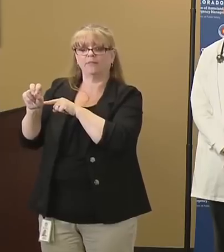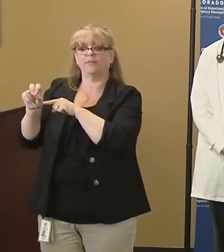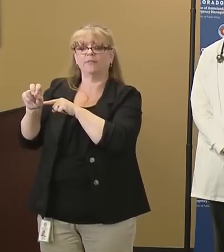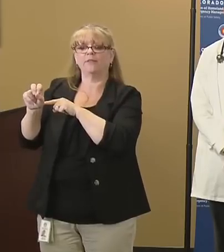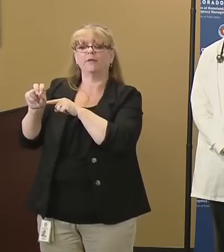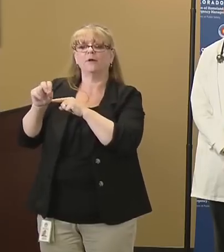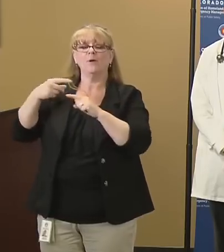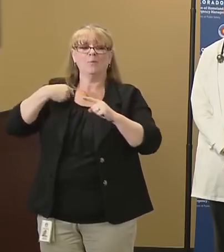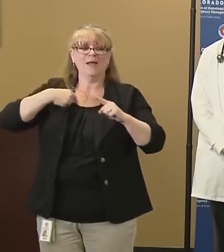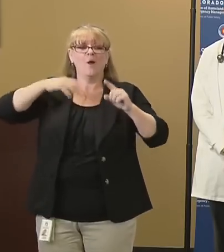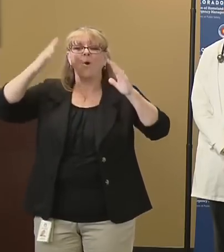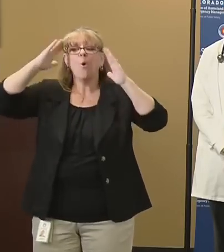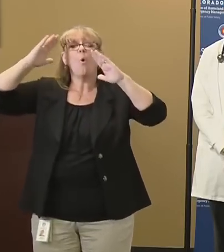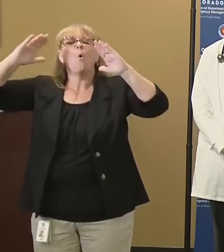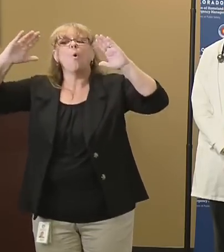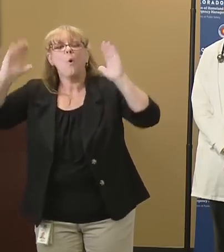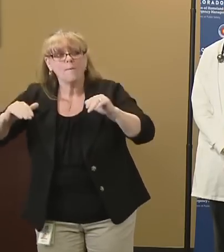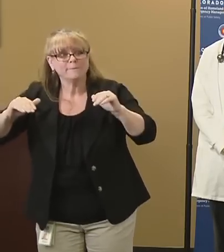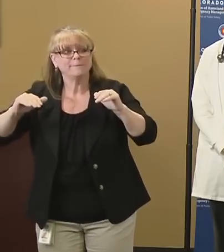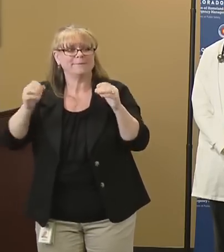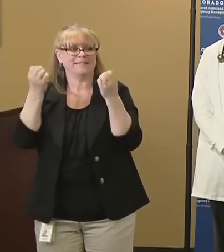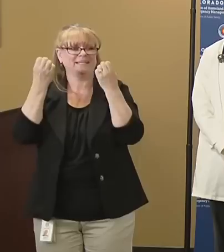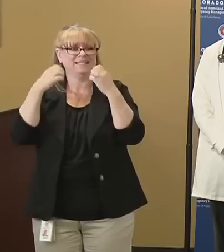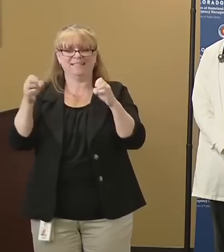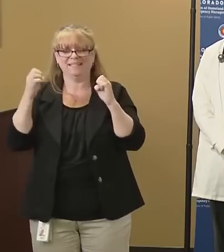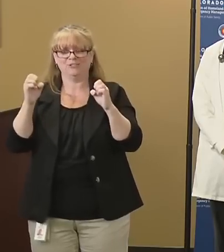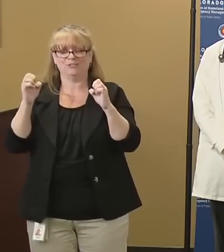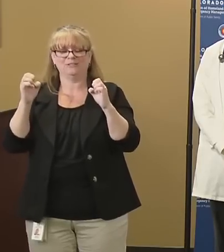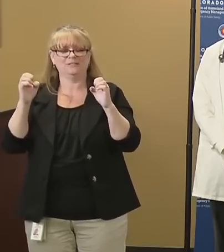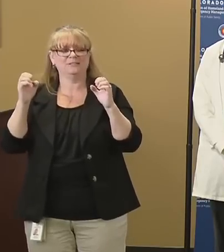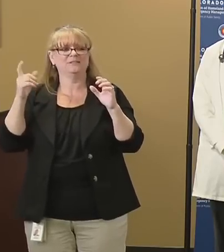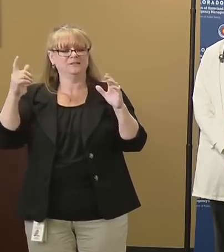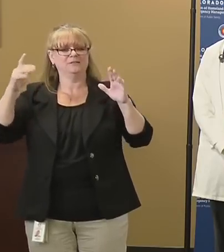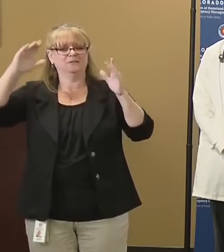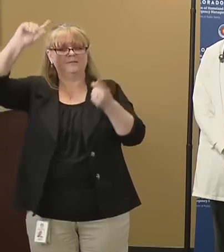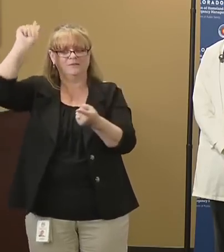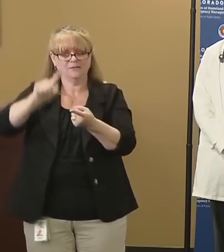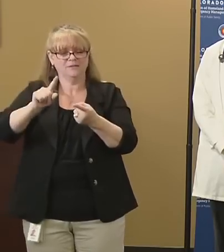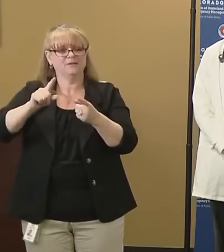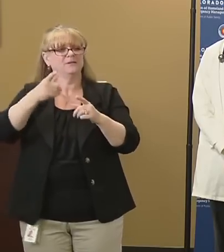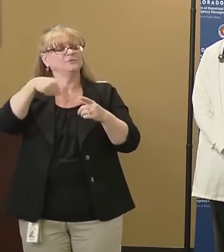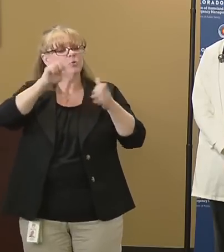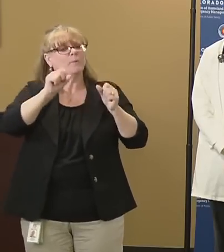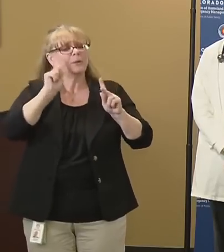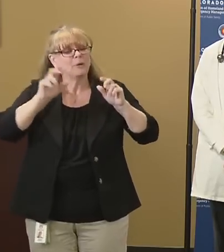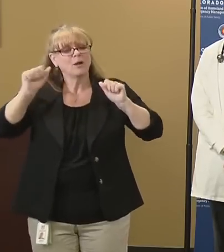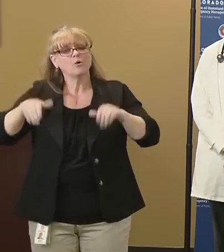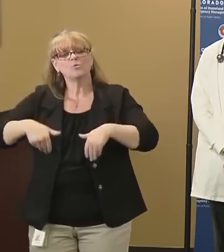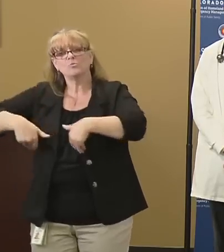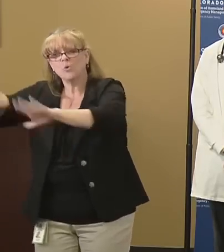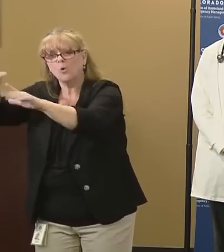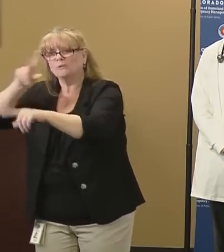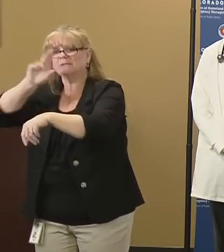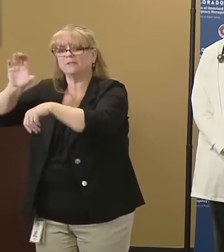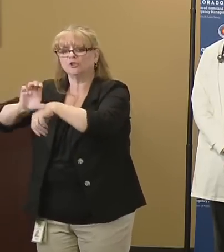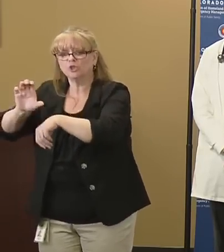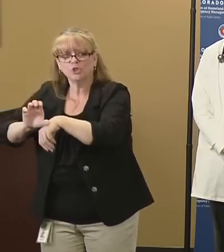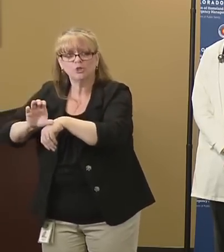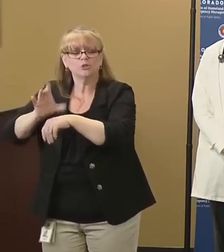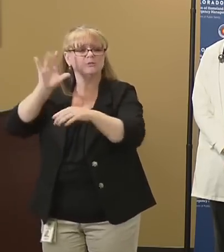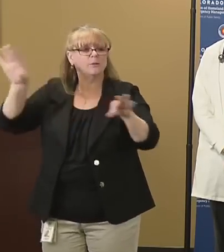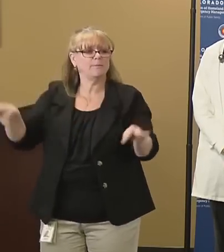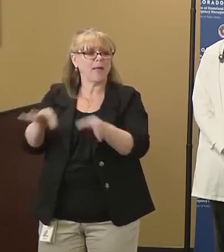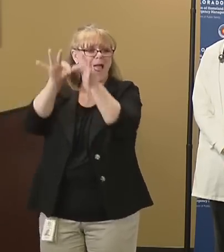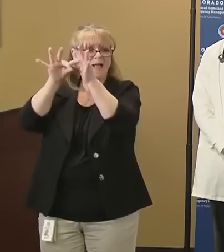this could have been resolved in a way where people can attend Mass or go back to work that following Monday. That seems increasingly unlikely. The